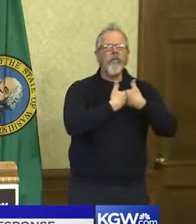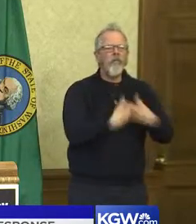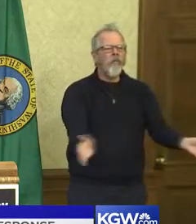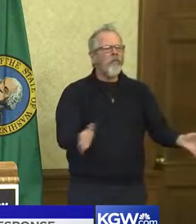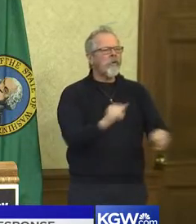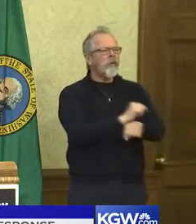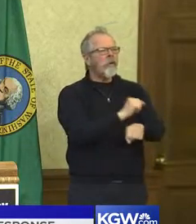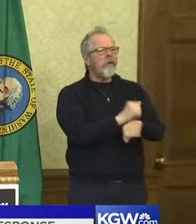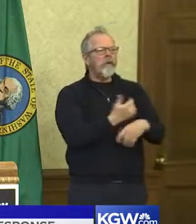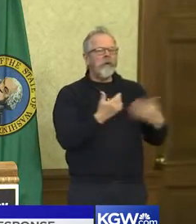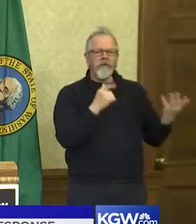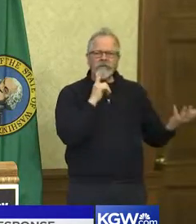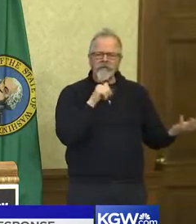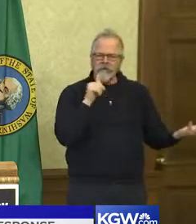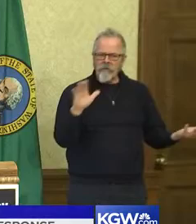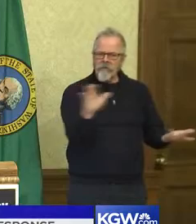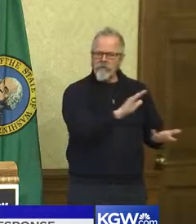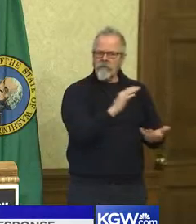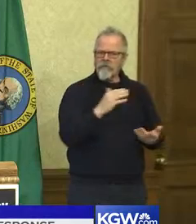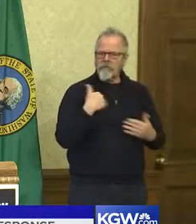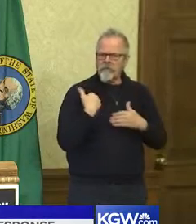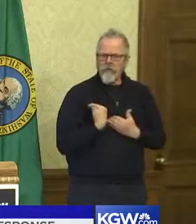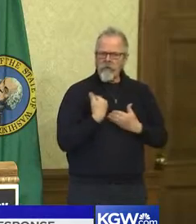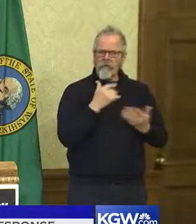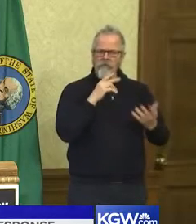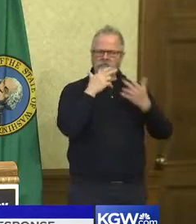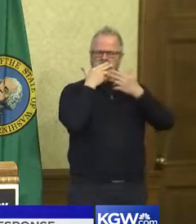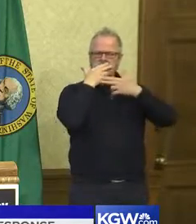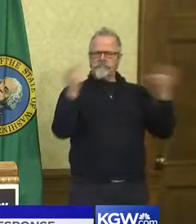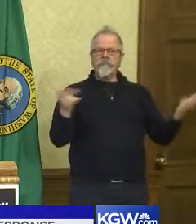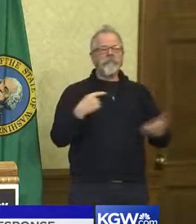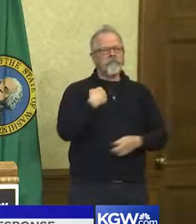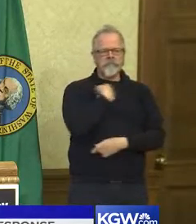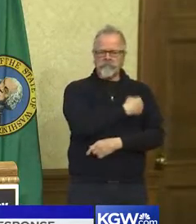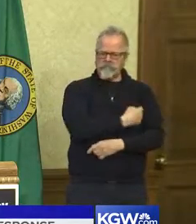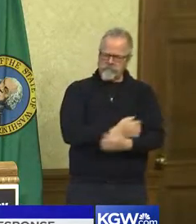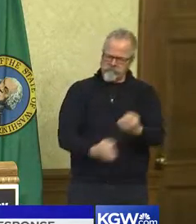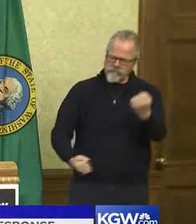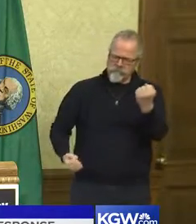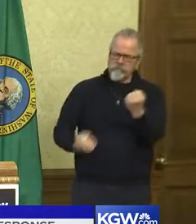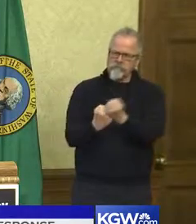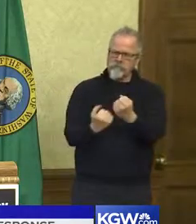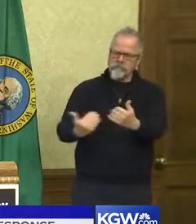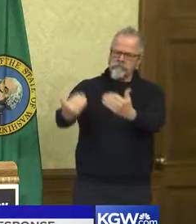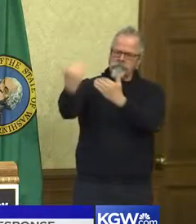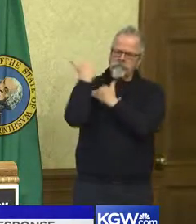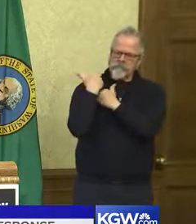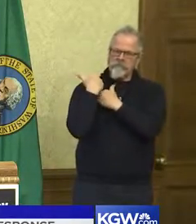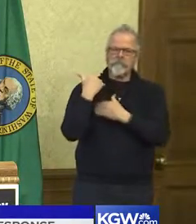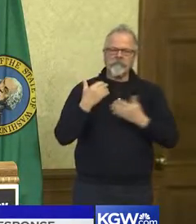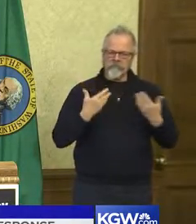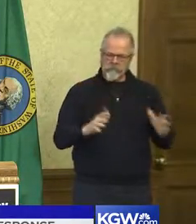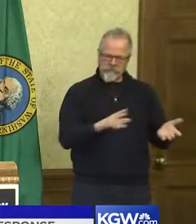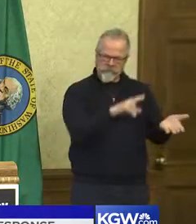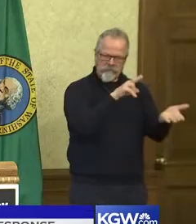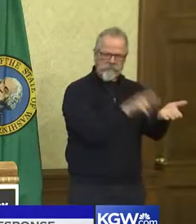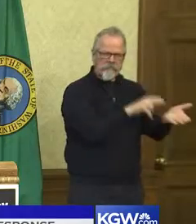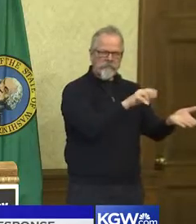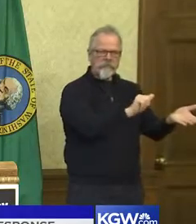Security Department has paid $125 million last week in the unemployment insurance claims